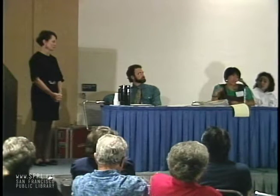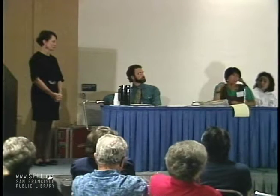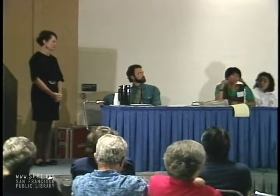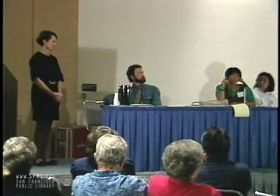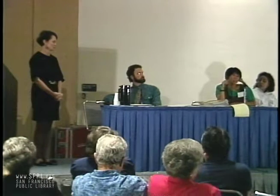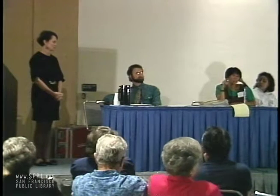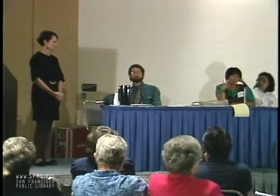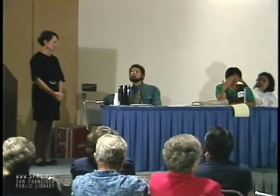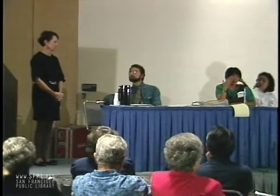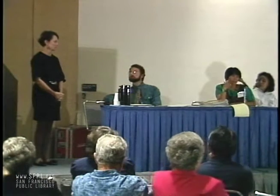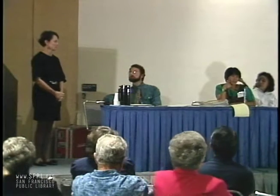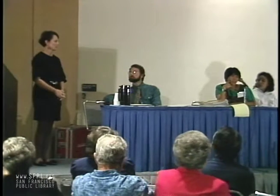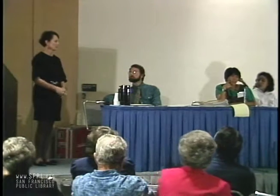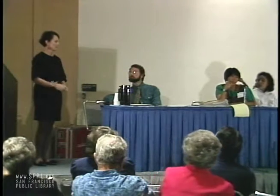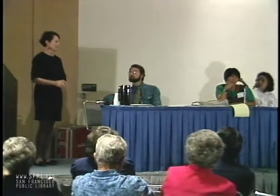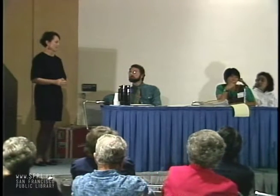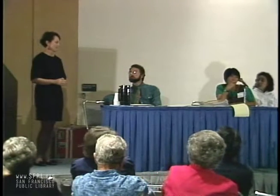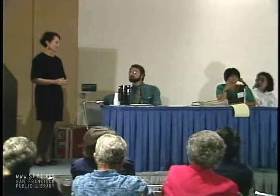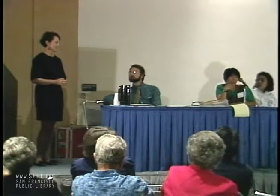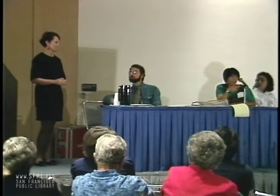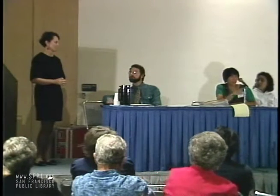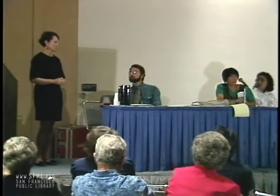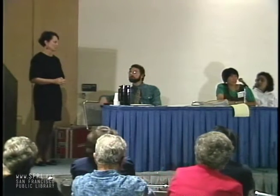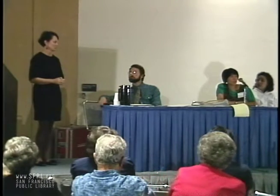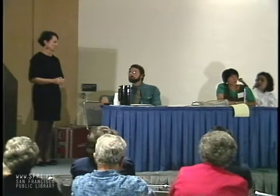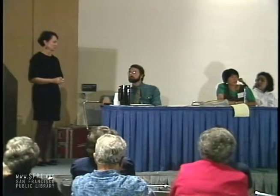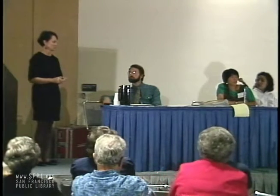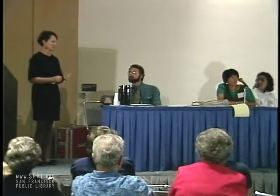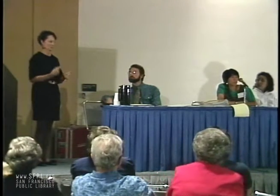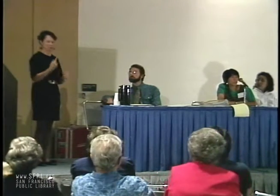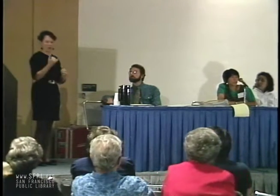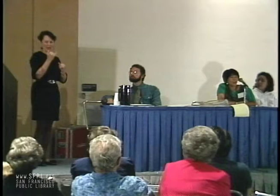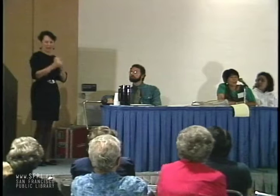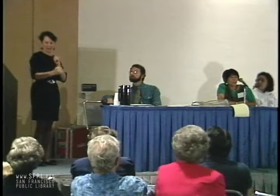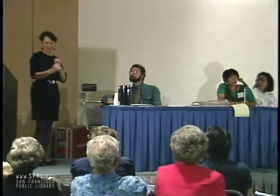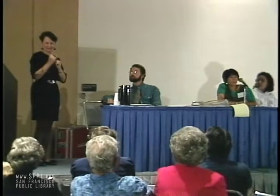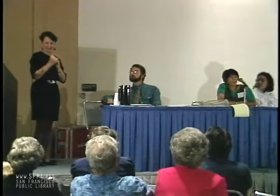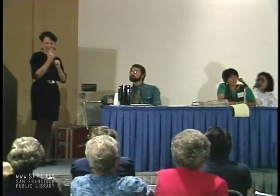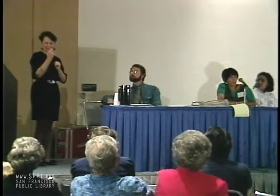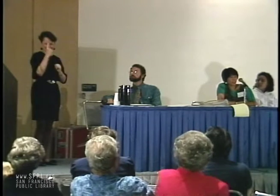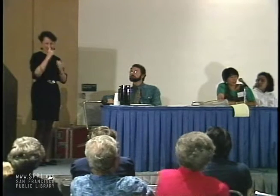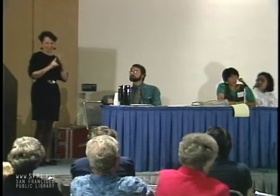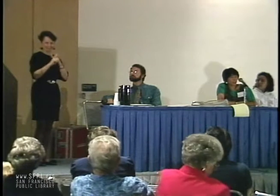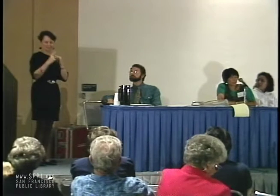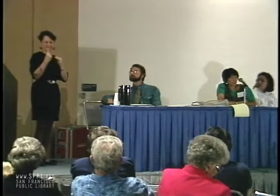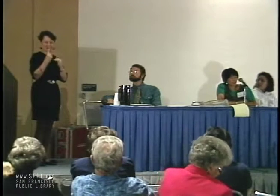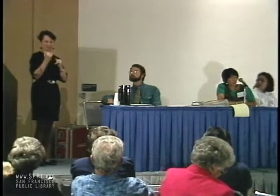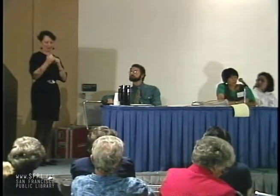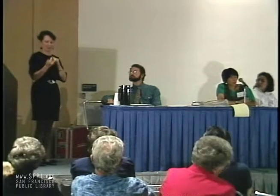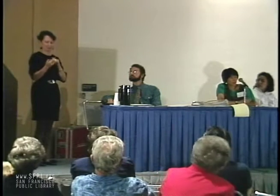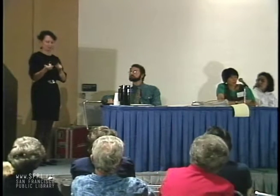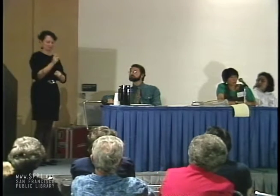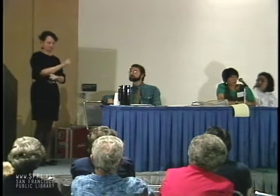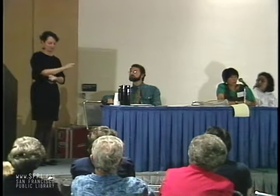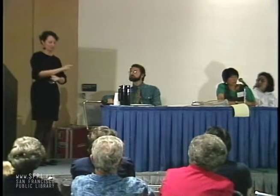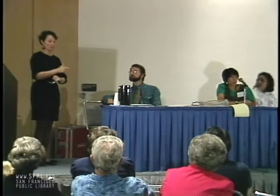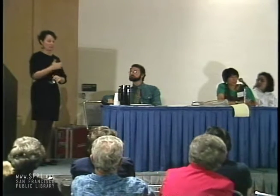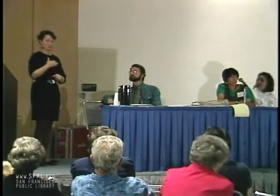Something that, lastly, and then I'll let the panel speak. In my work that I do with Big Brothers Big